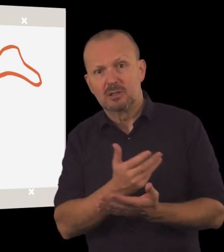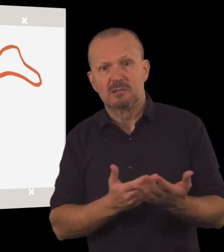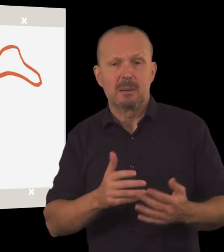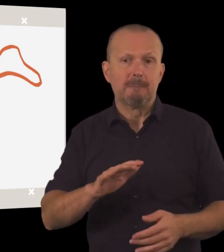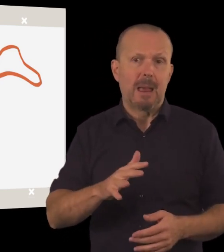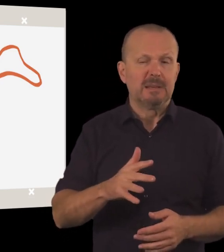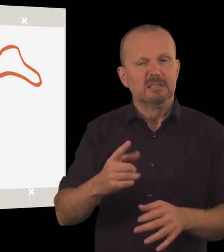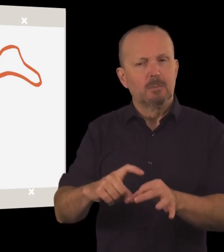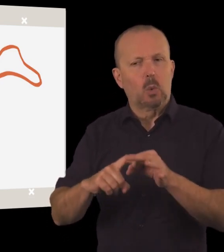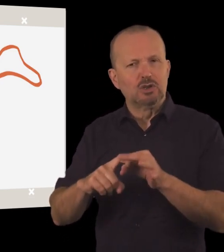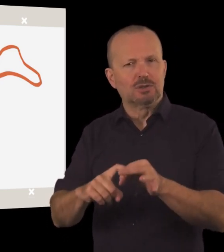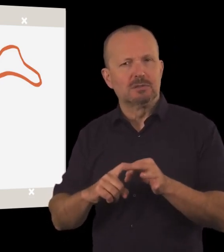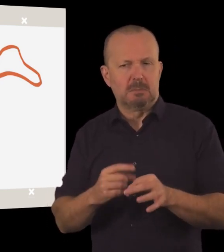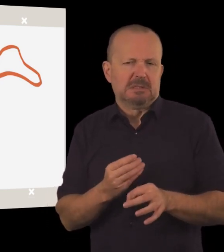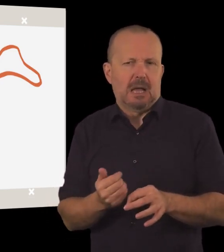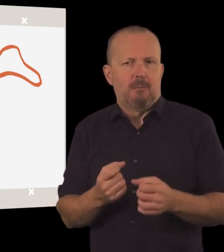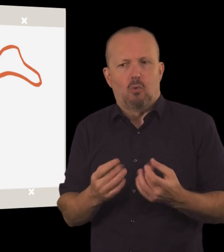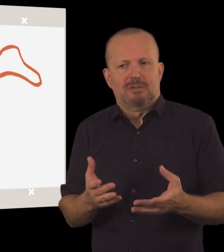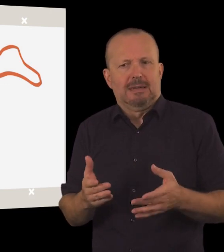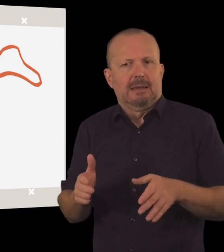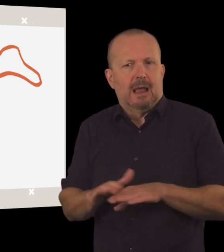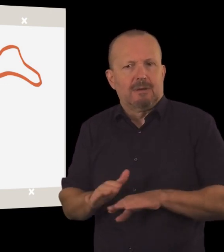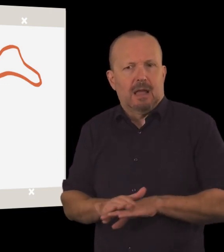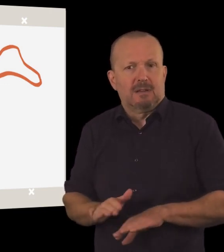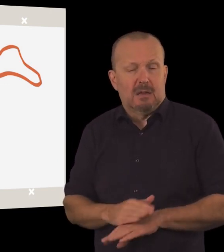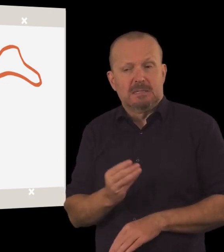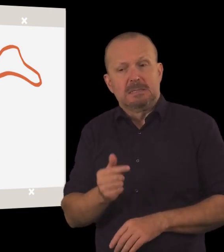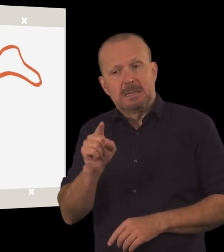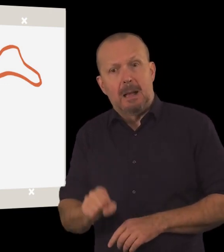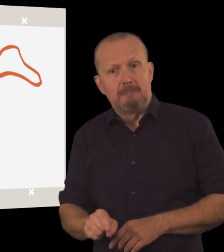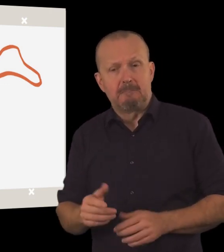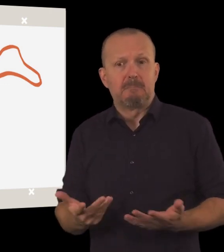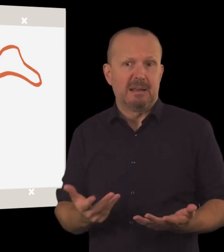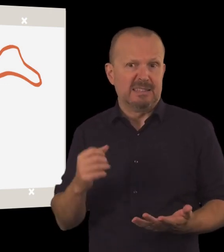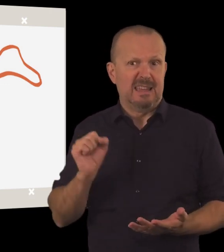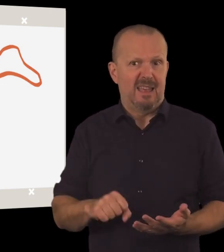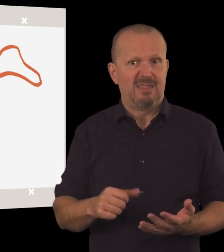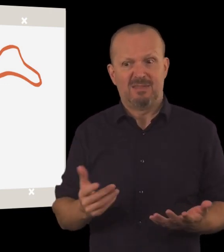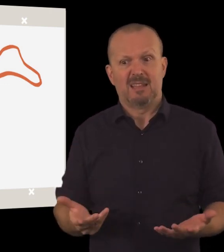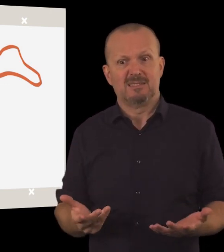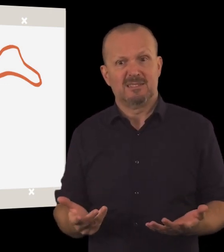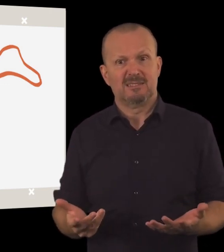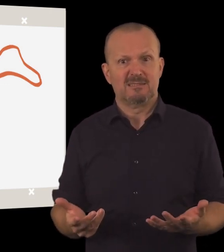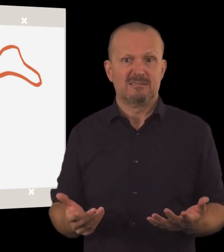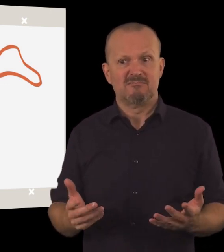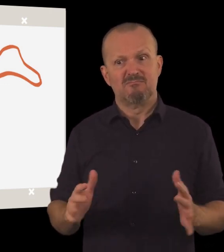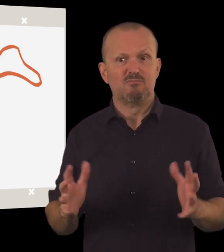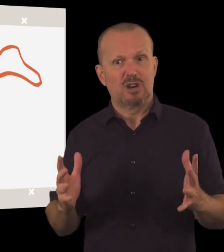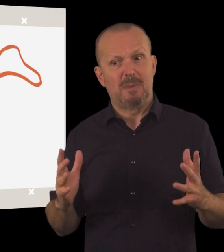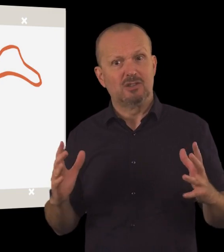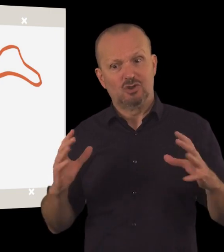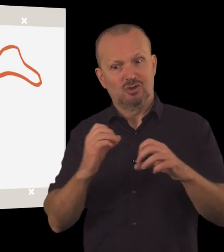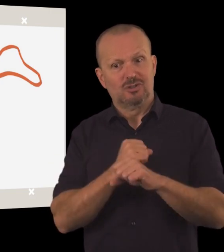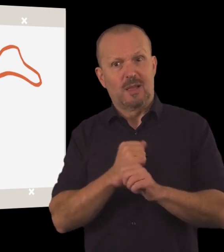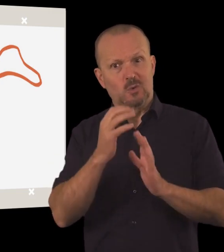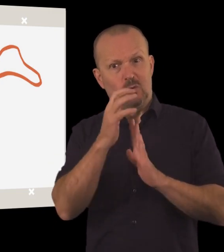this part of what I was going to say, so I will exit out of this PowerPoint, and maybe this can be a